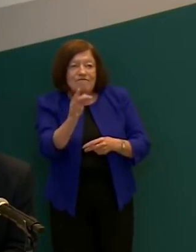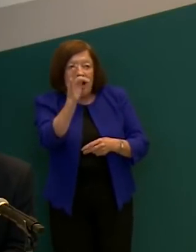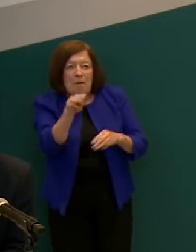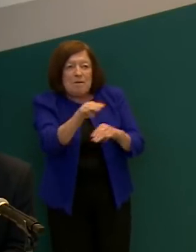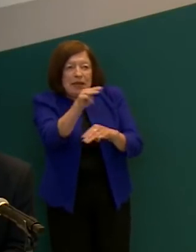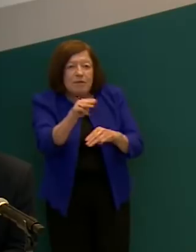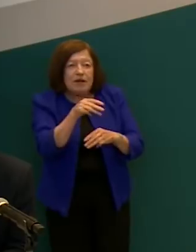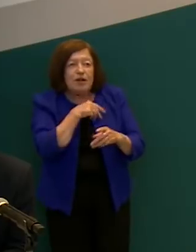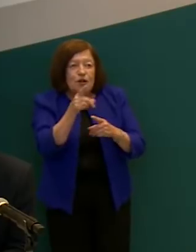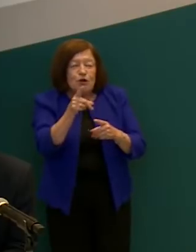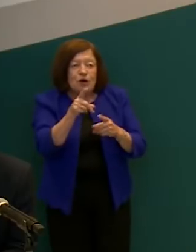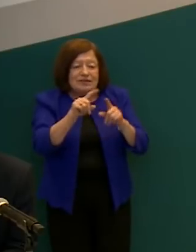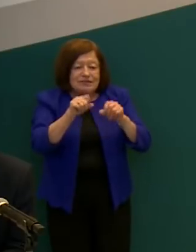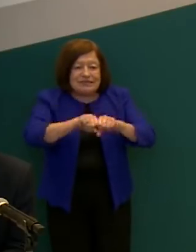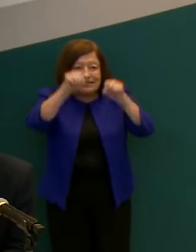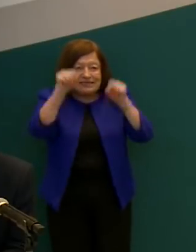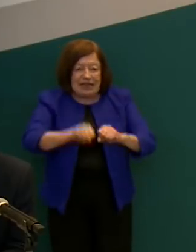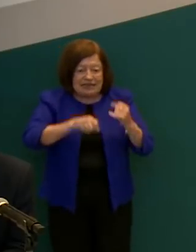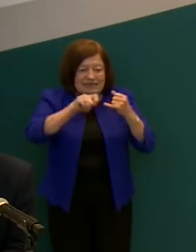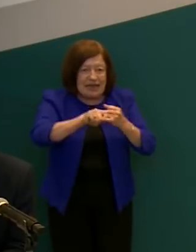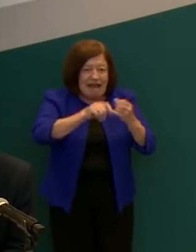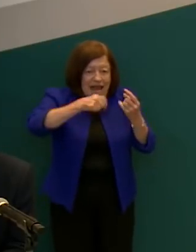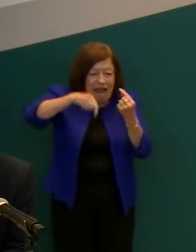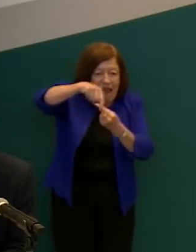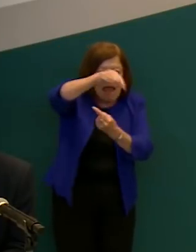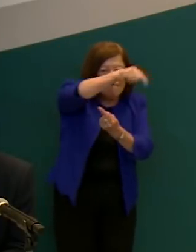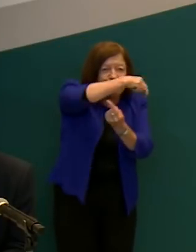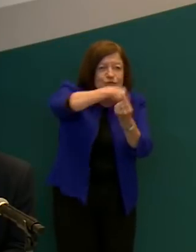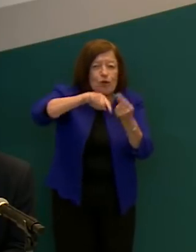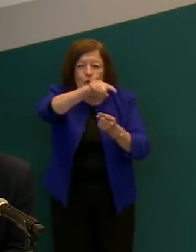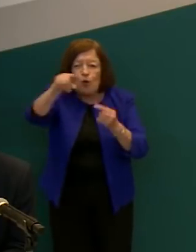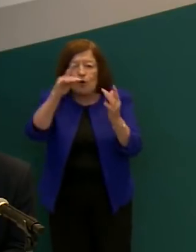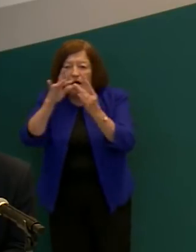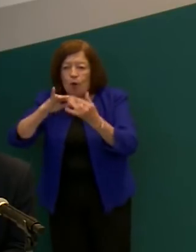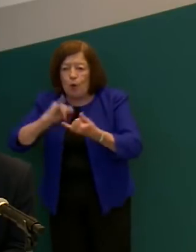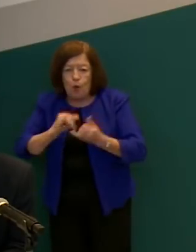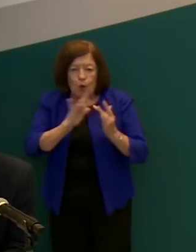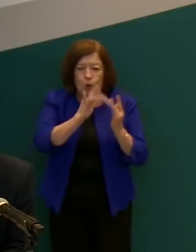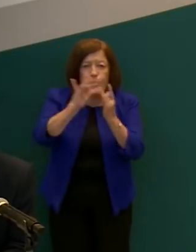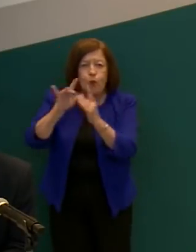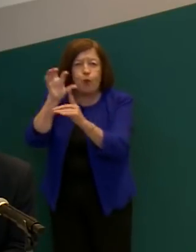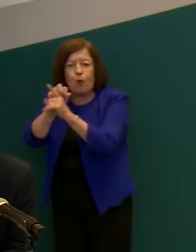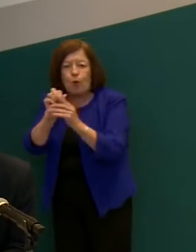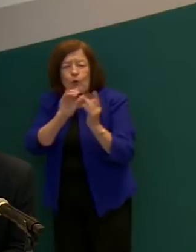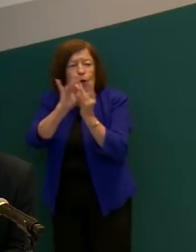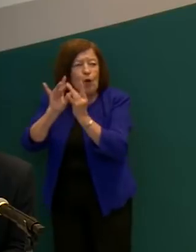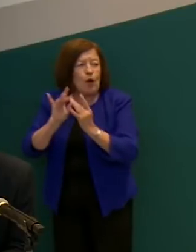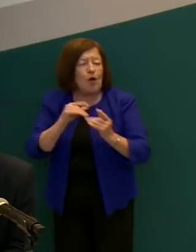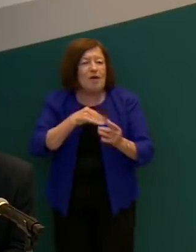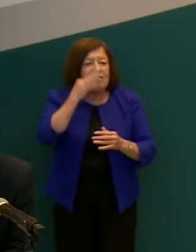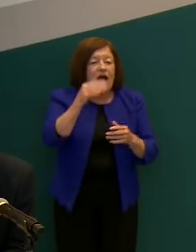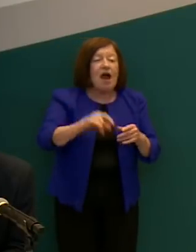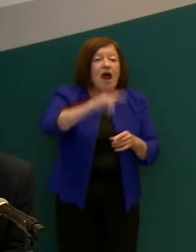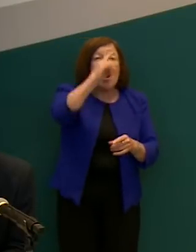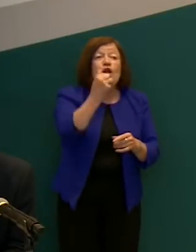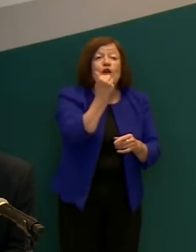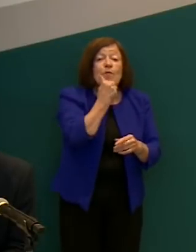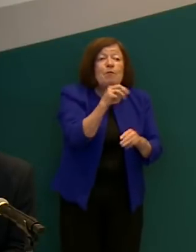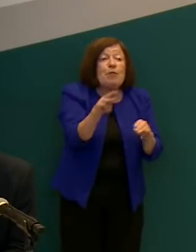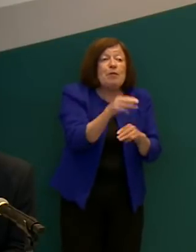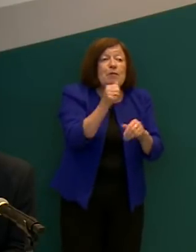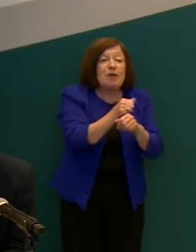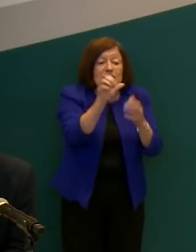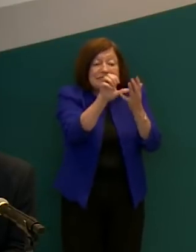because you're doing systematic testing of everybody who might have come into contact with the disease, you tend to find a higher proportion of people, up to